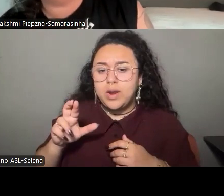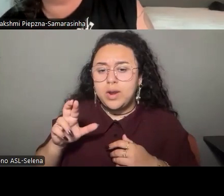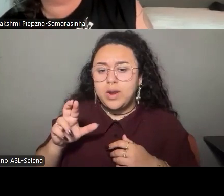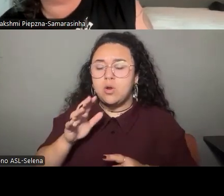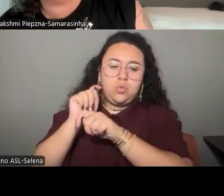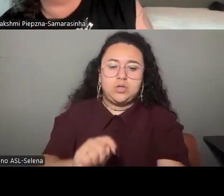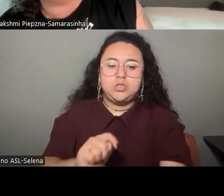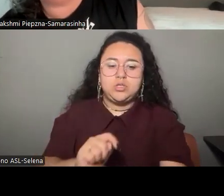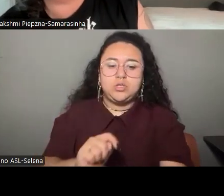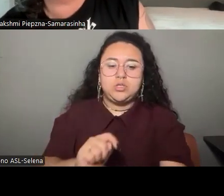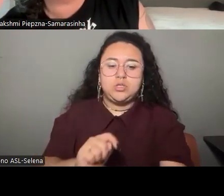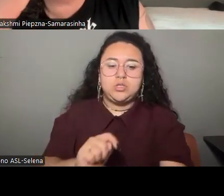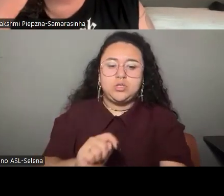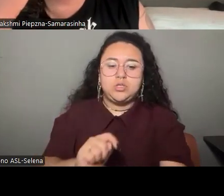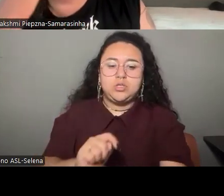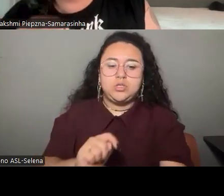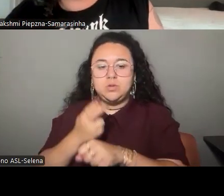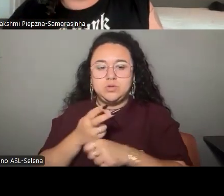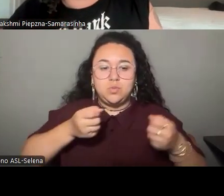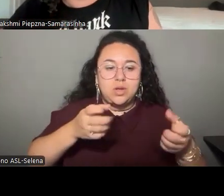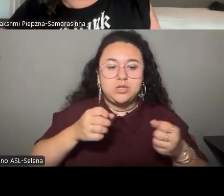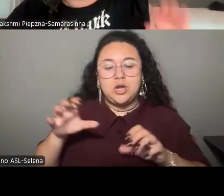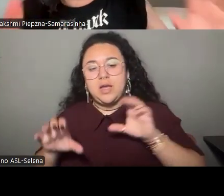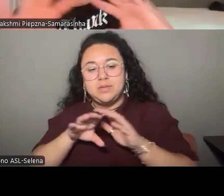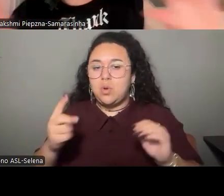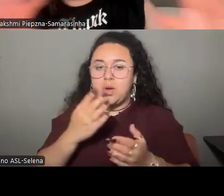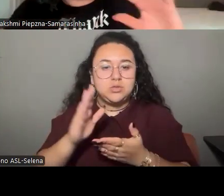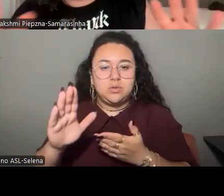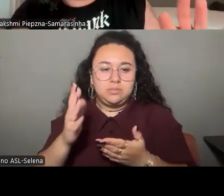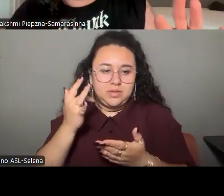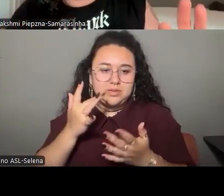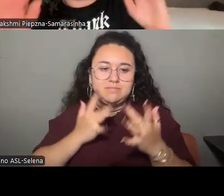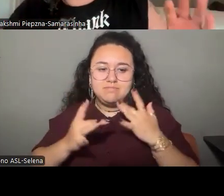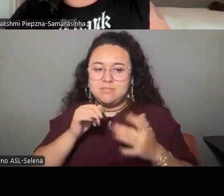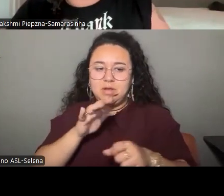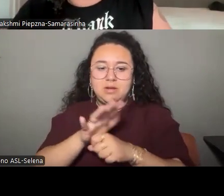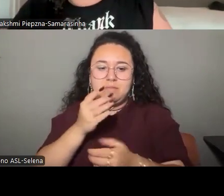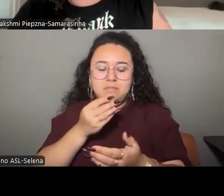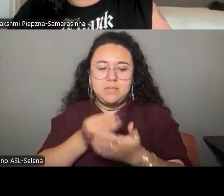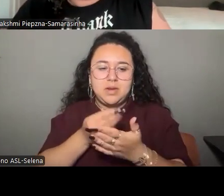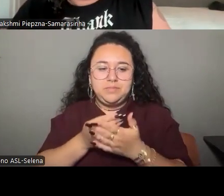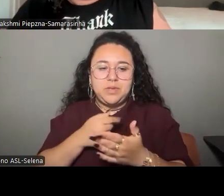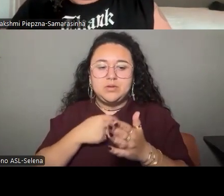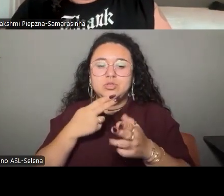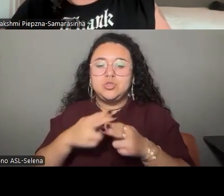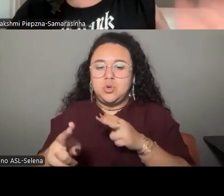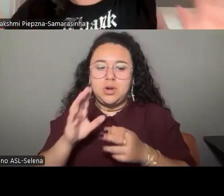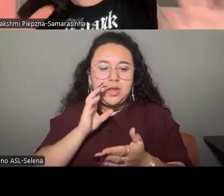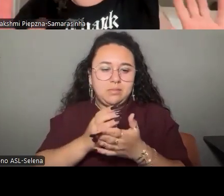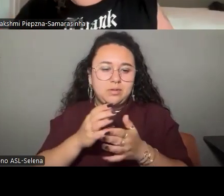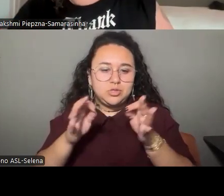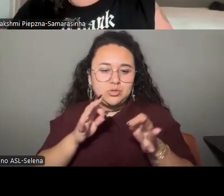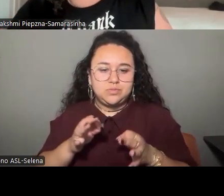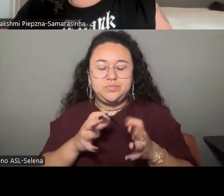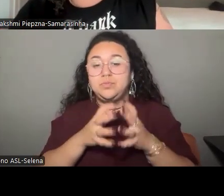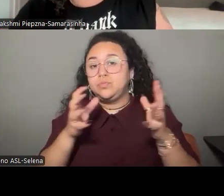wheelchair and chemically accessible. No one turned away for lack of funds. I'm gonna do brief image descriptions because I want to just like there's